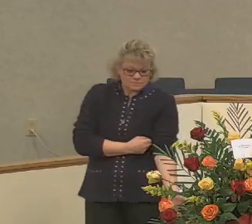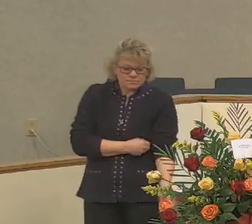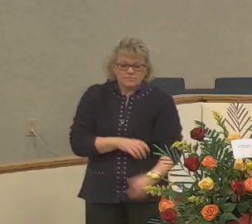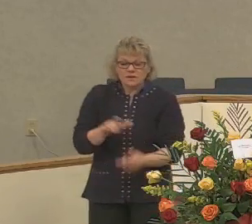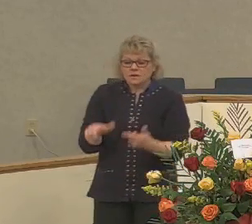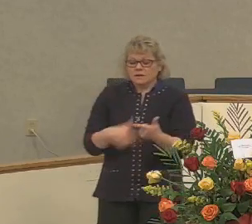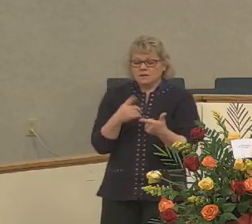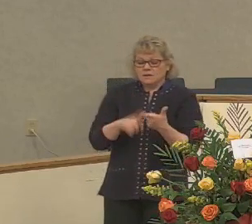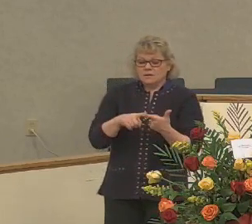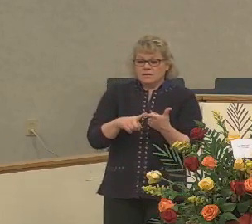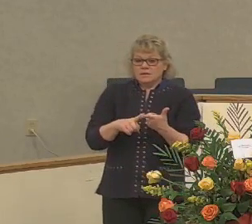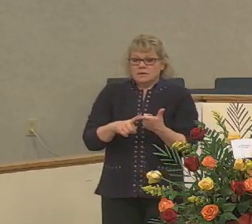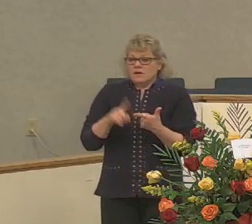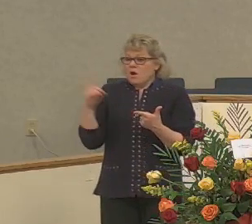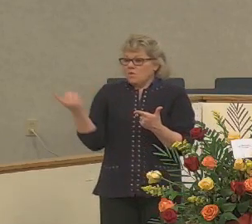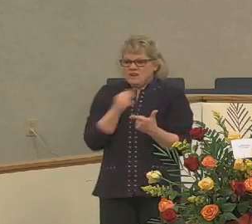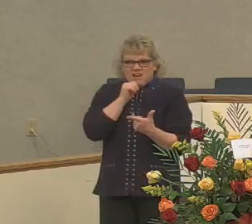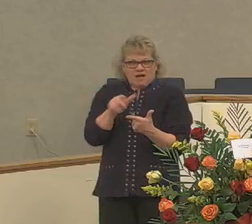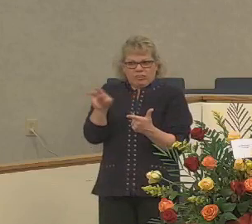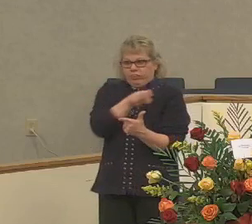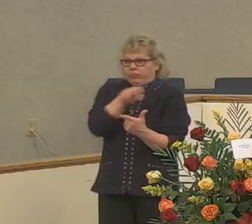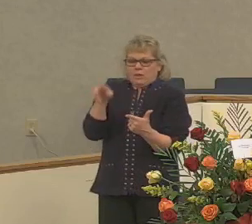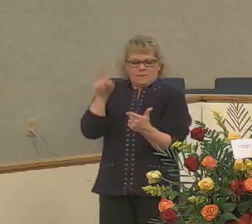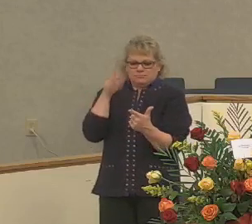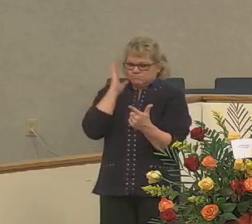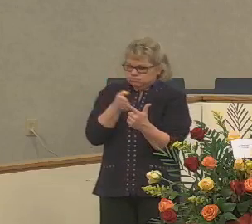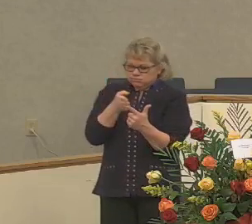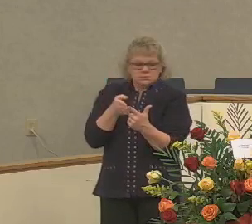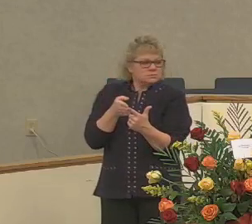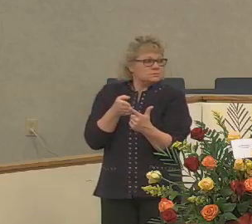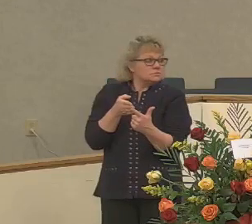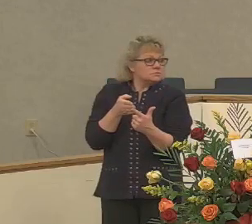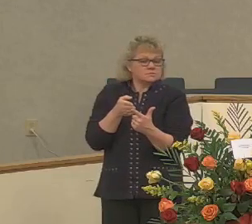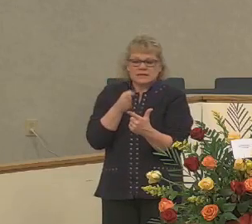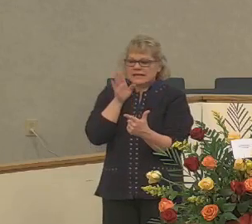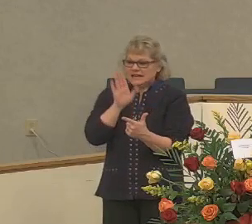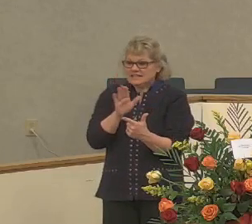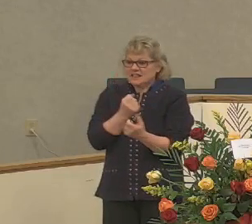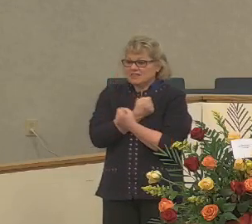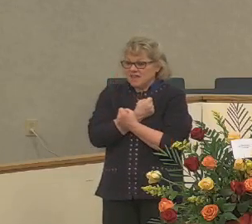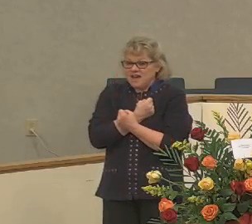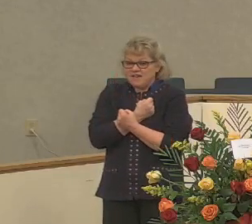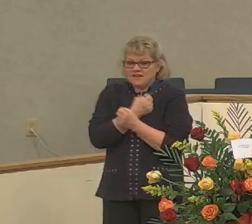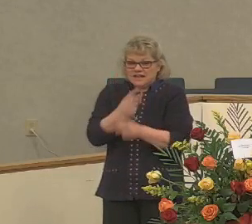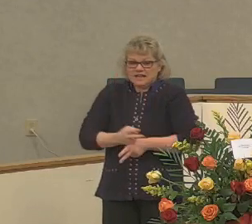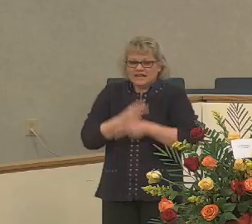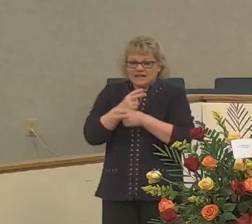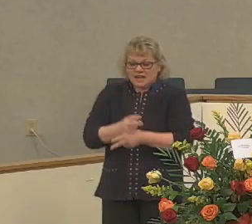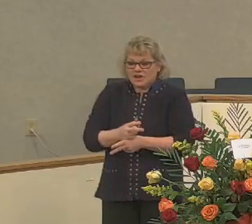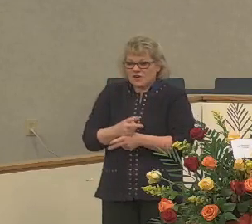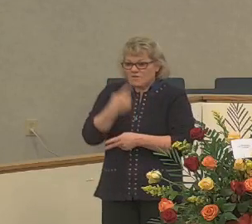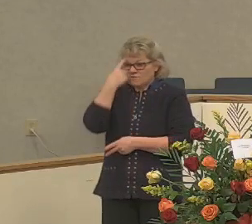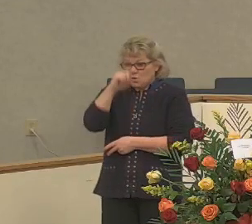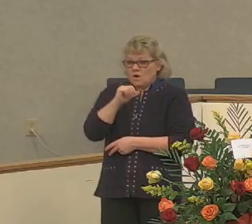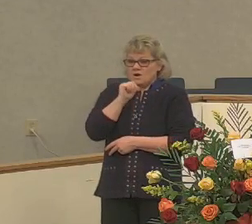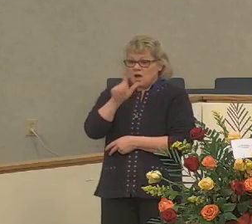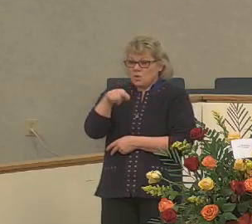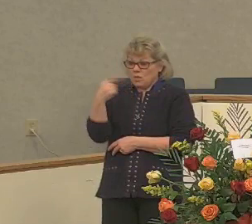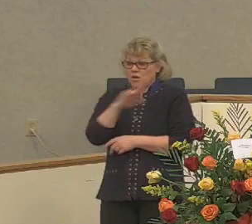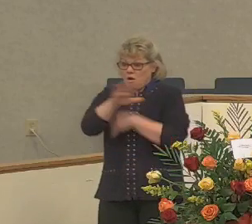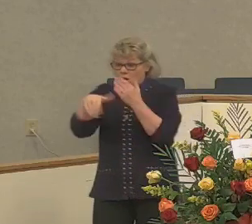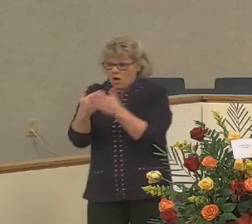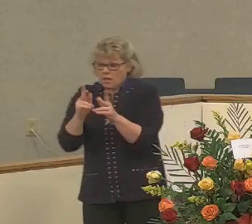Another thing that he was unflinching on was his love and care for not only all